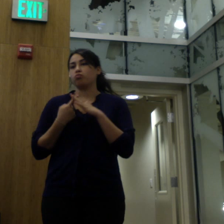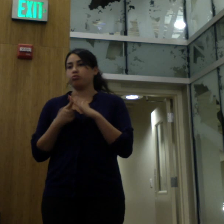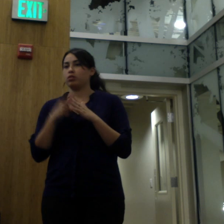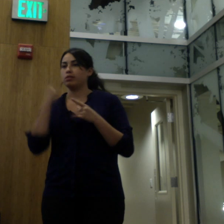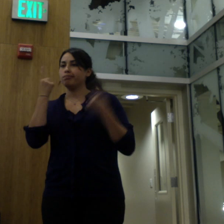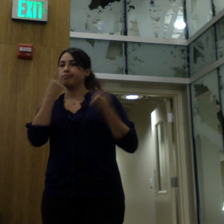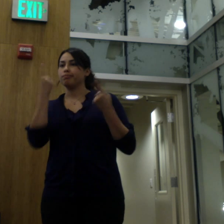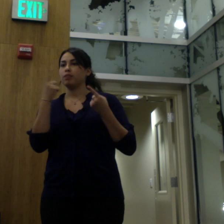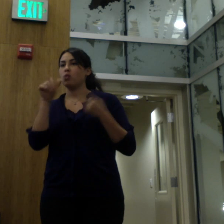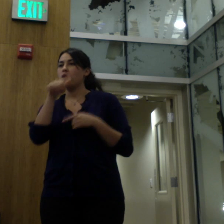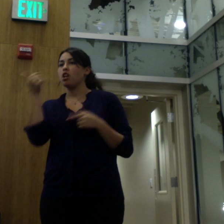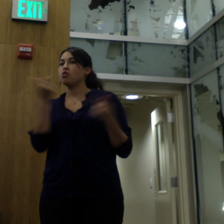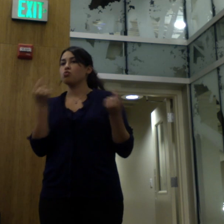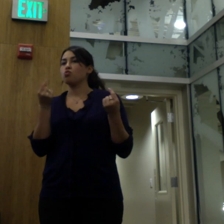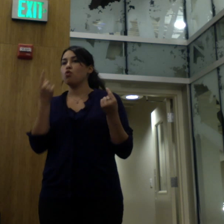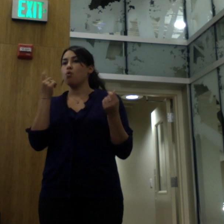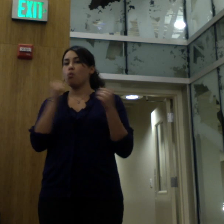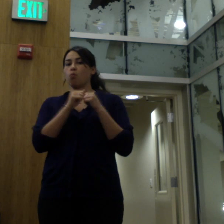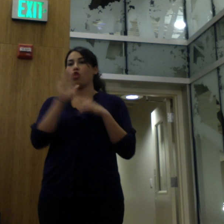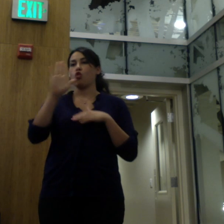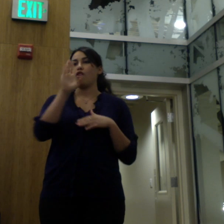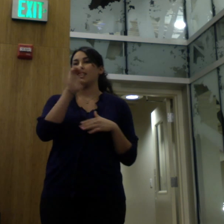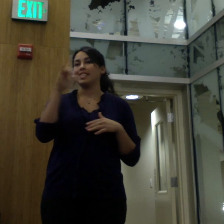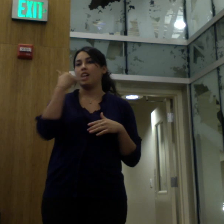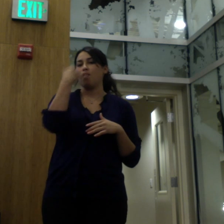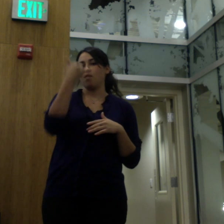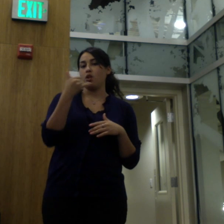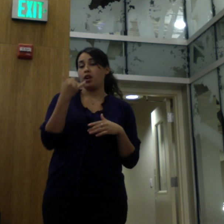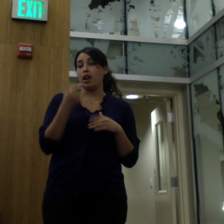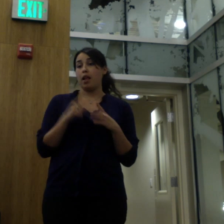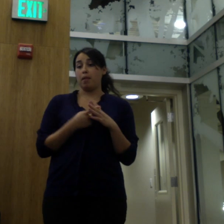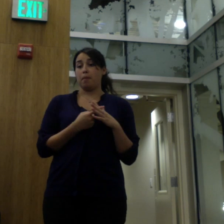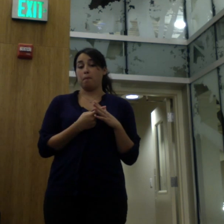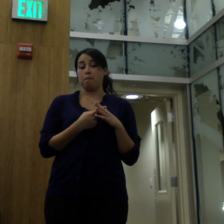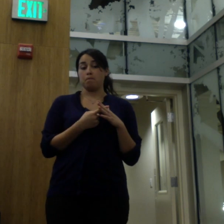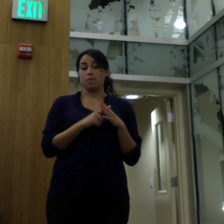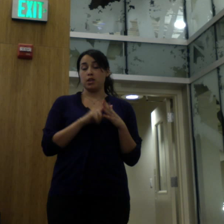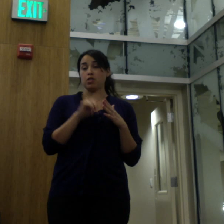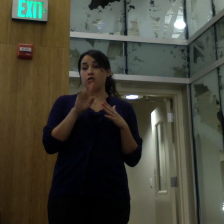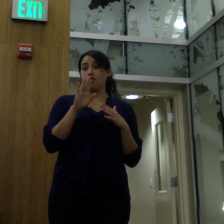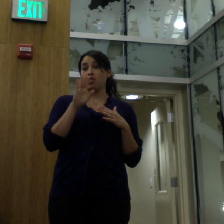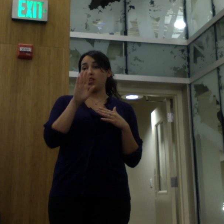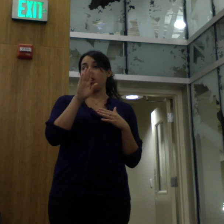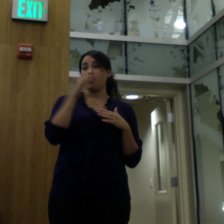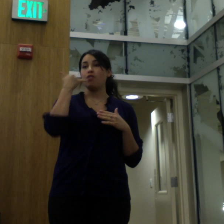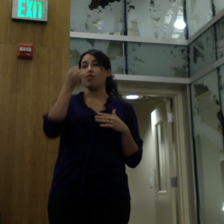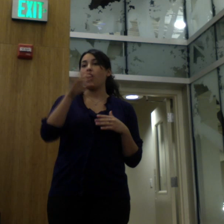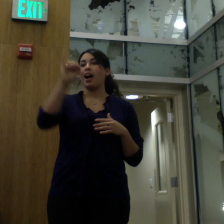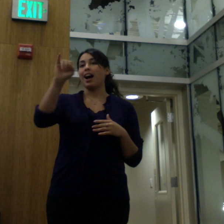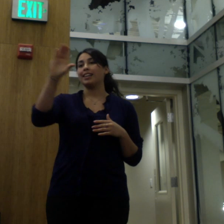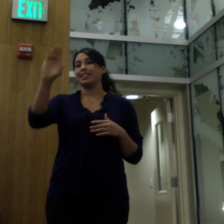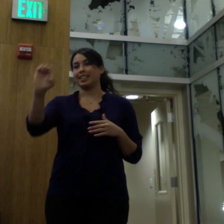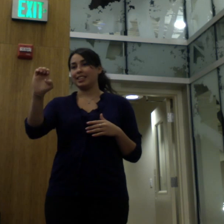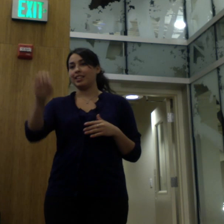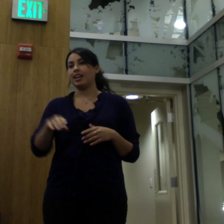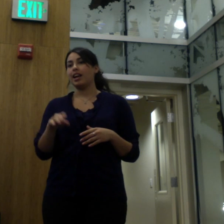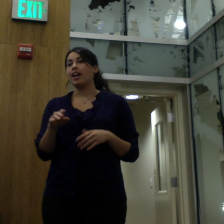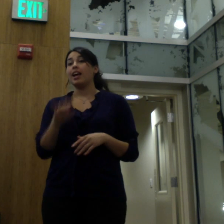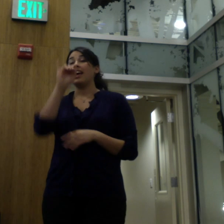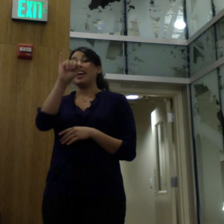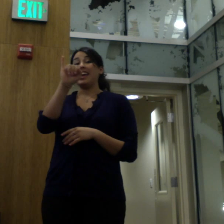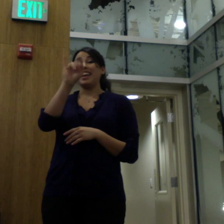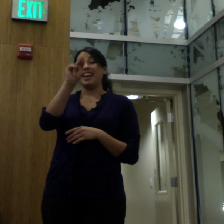want to do on your cell phone. If you have the very beginning of your cell phone, ICE in case of emergency. Some of you